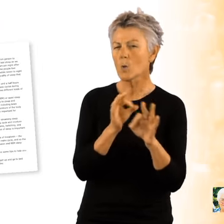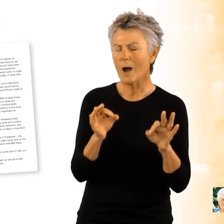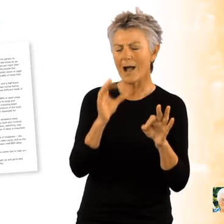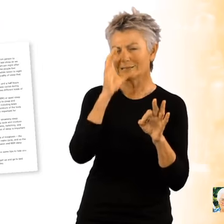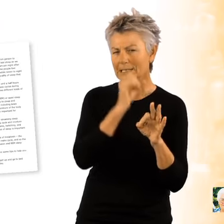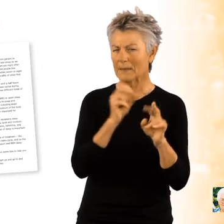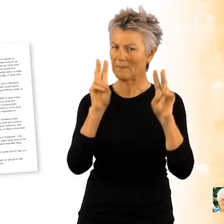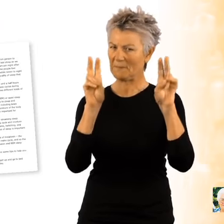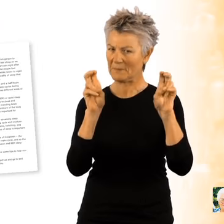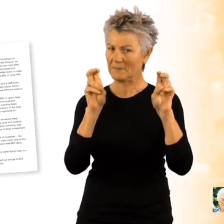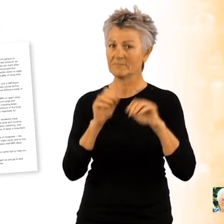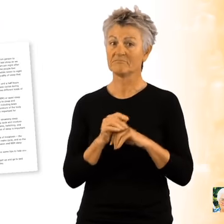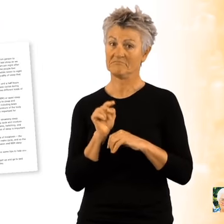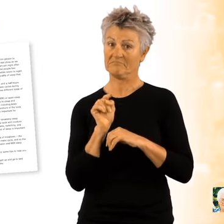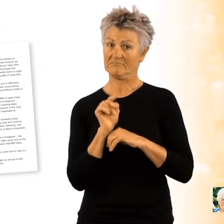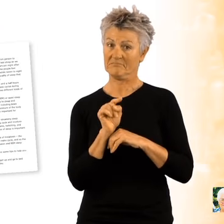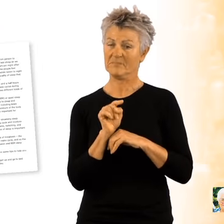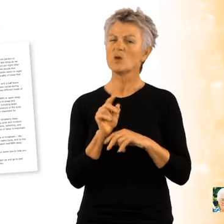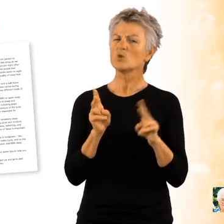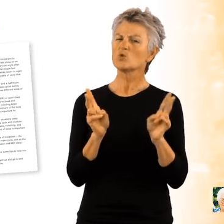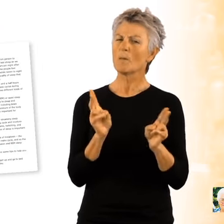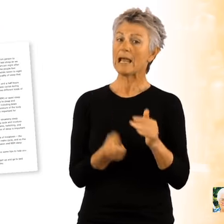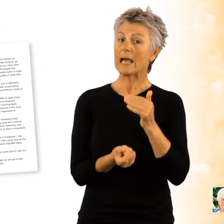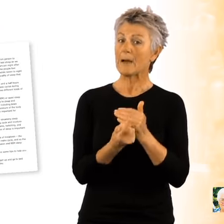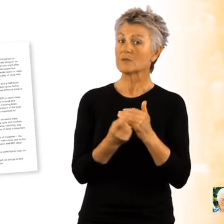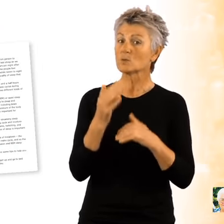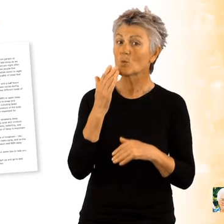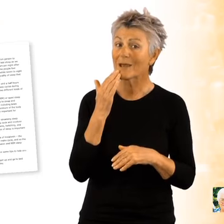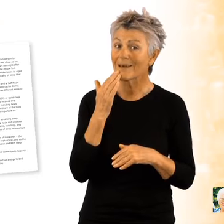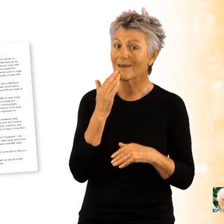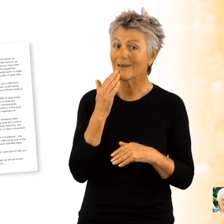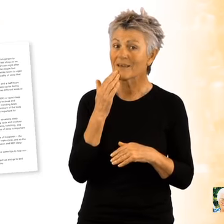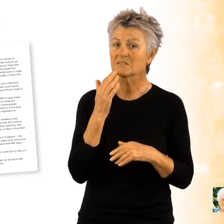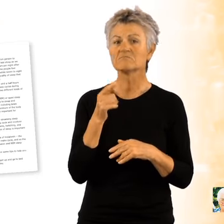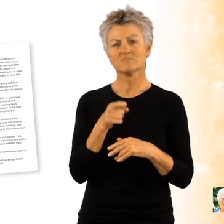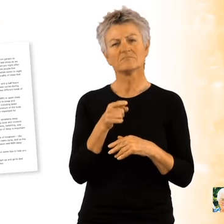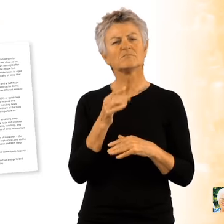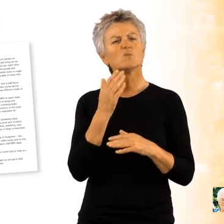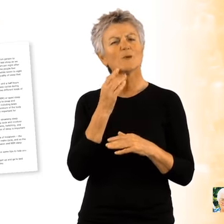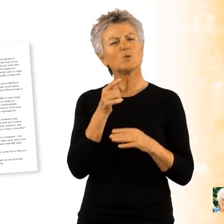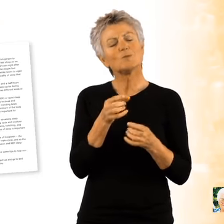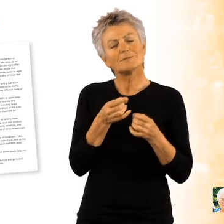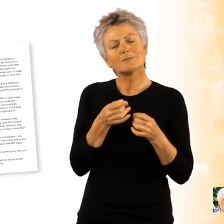go to sleep and involves all the bodily functions, including brain waves slowing down.